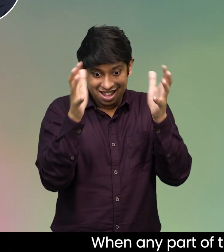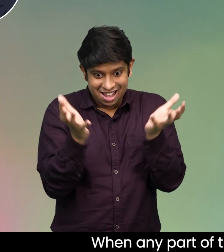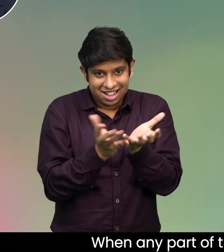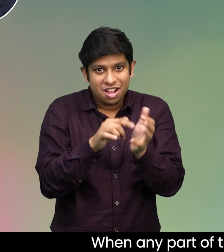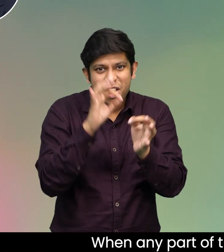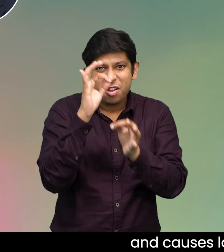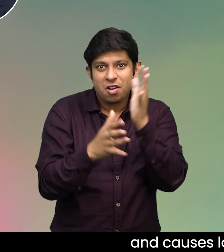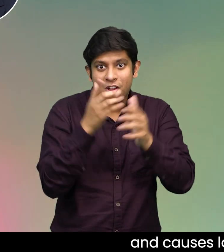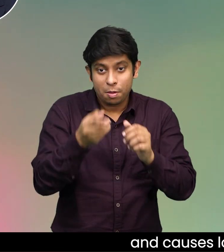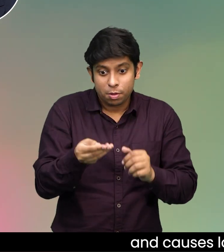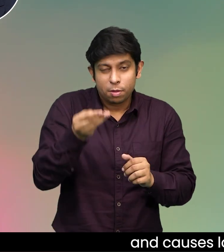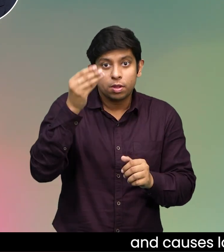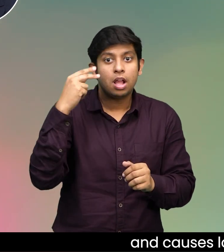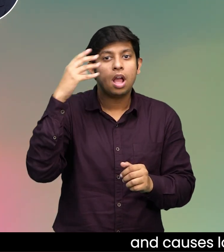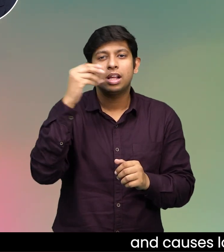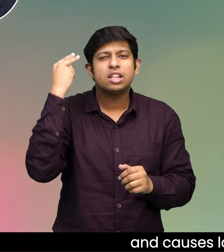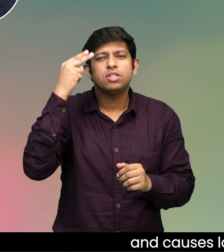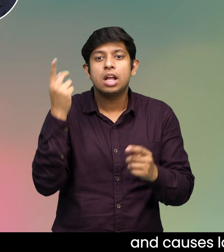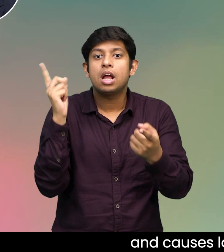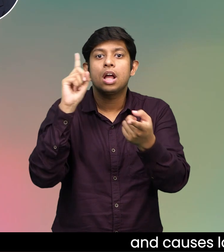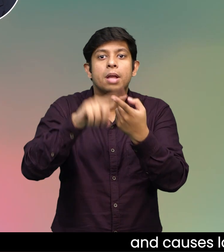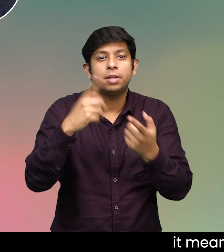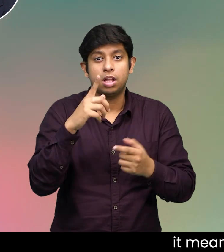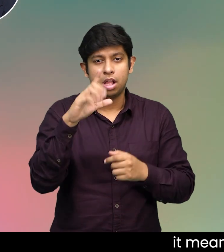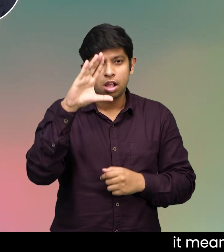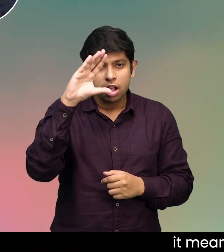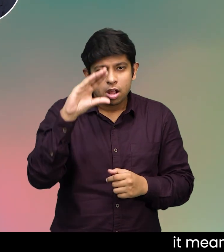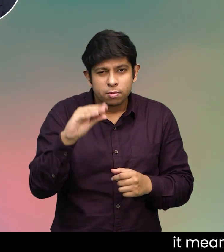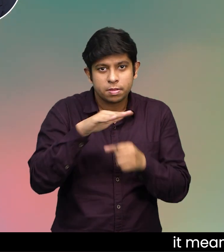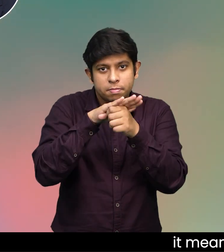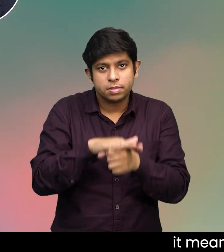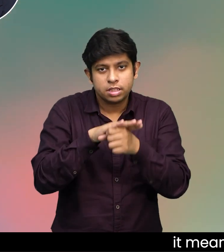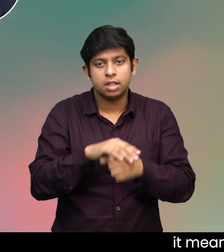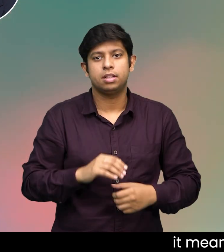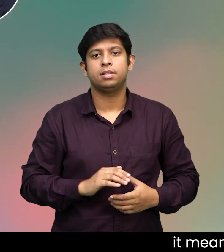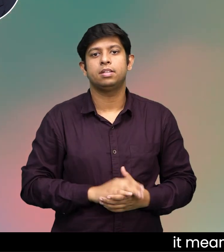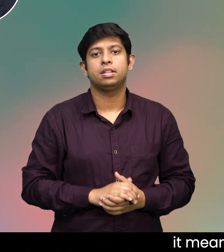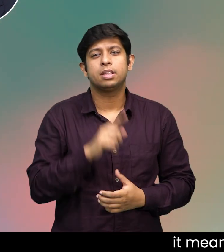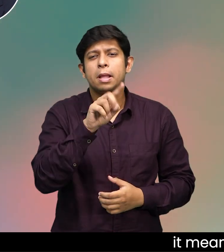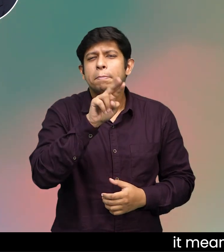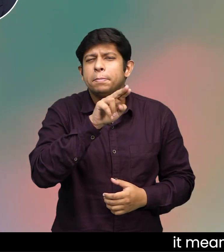heats up and causes low pressure, it means that